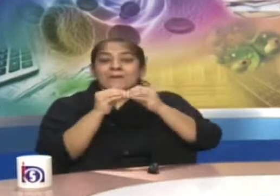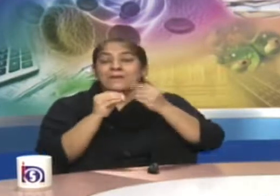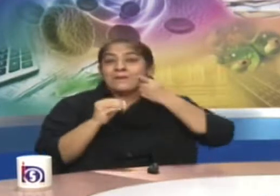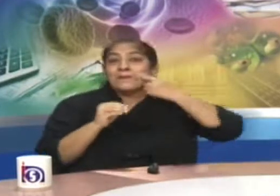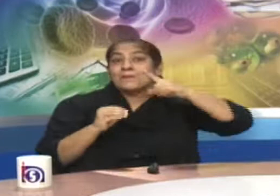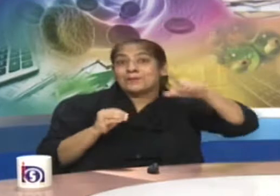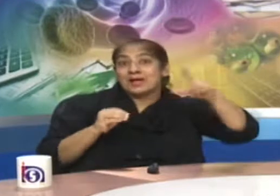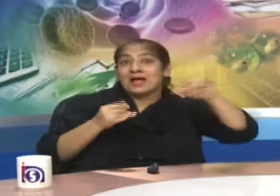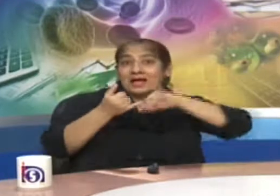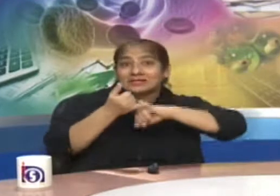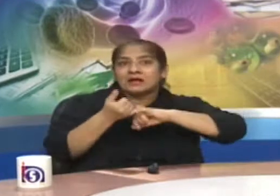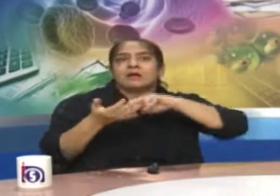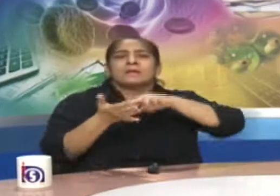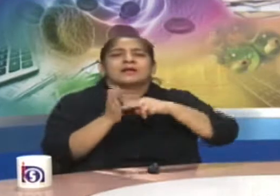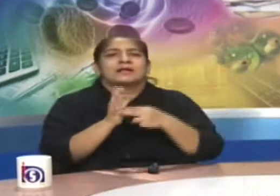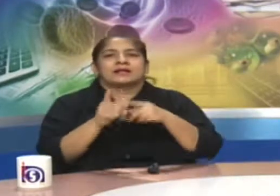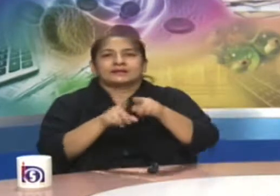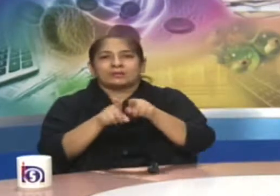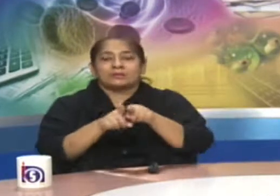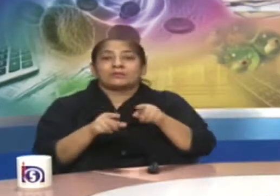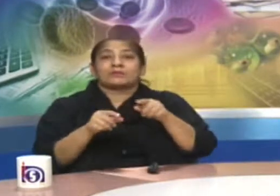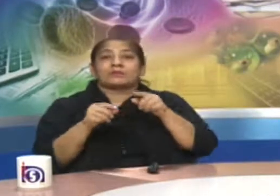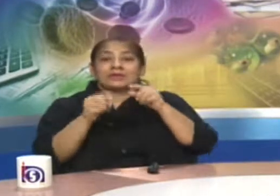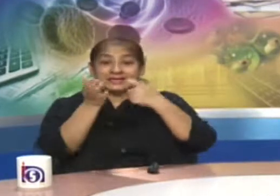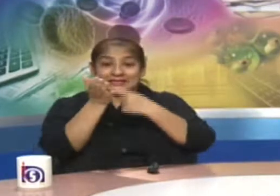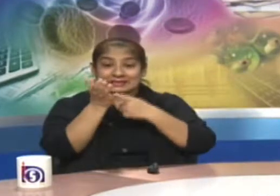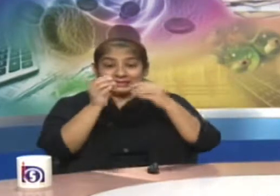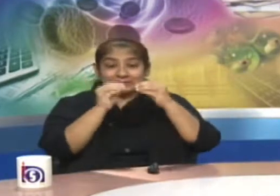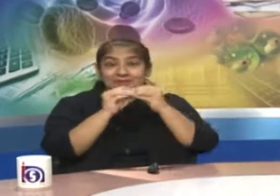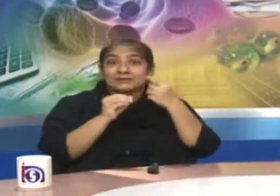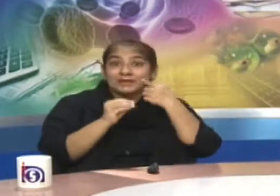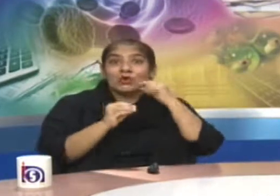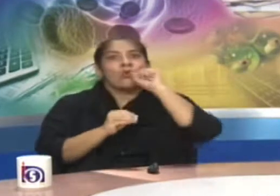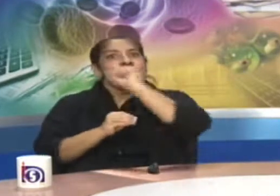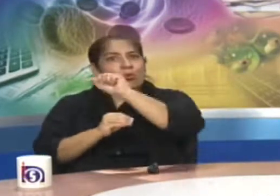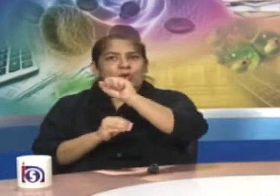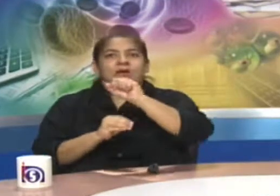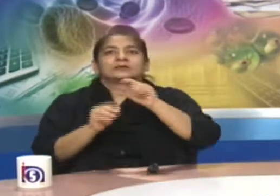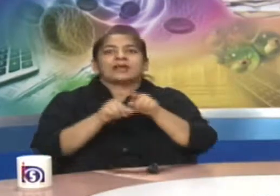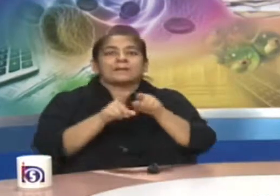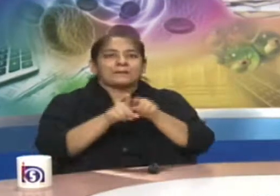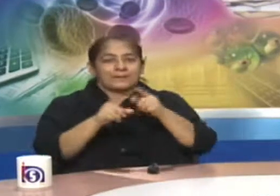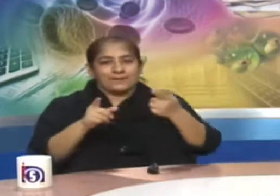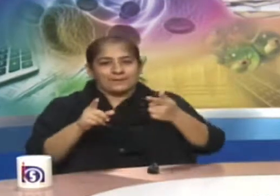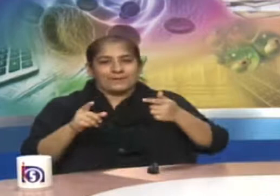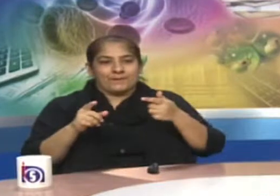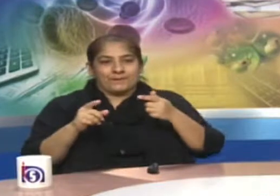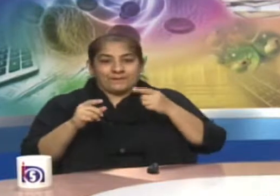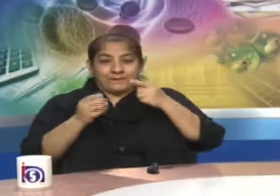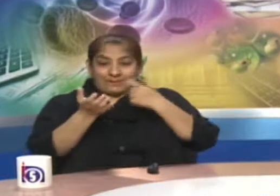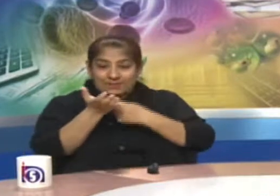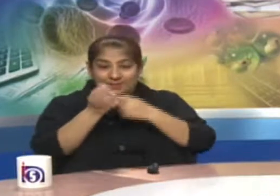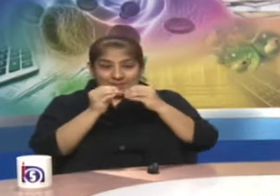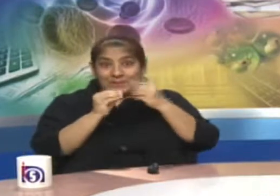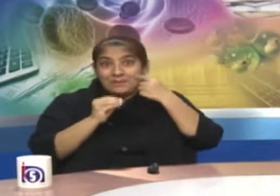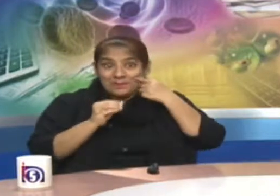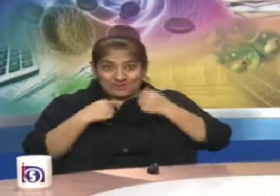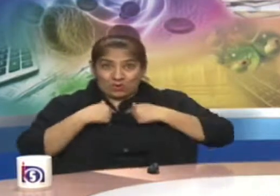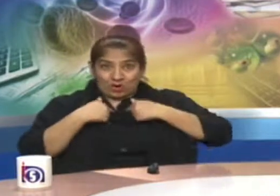treasury bills. This is issued by RBI.